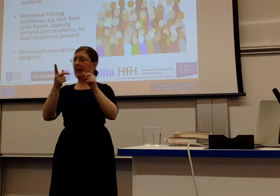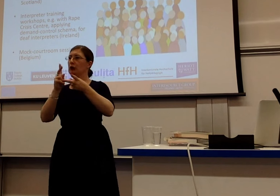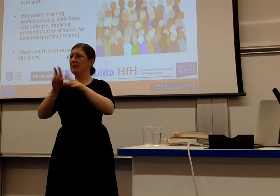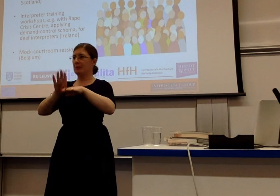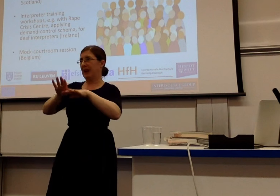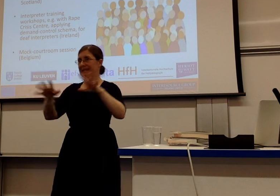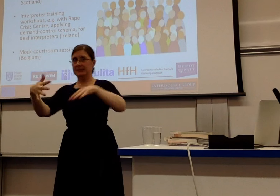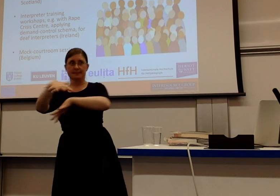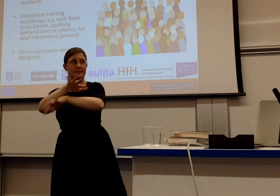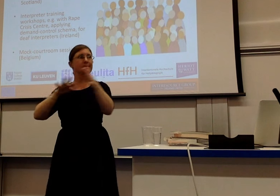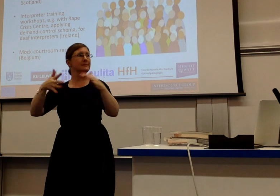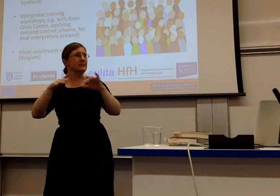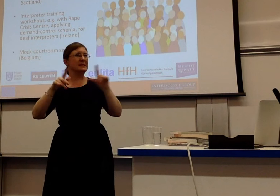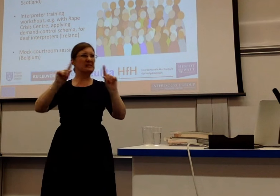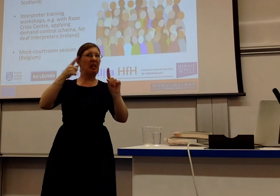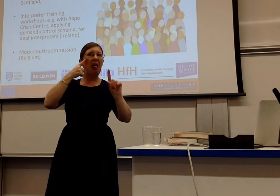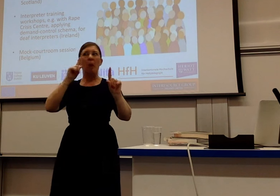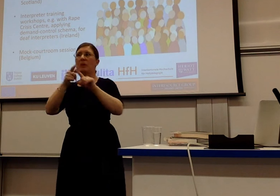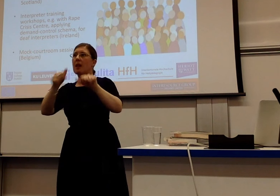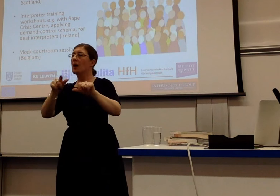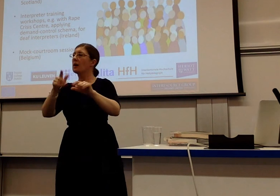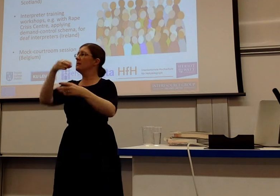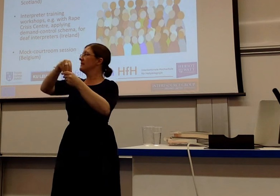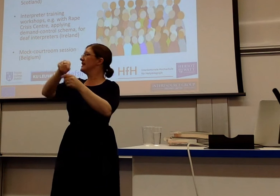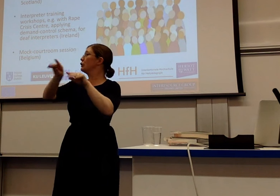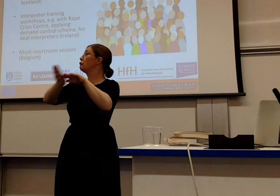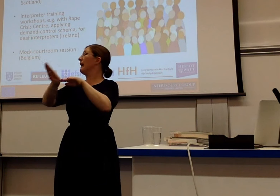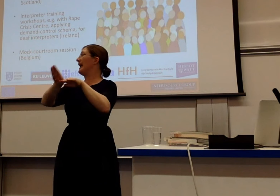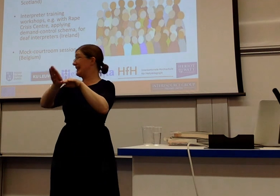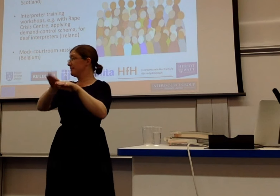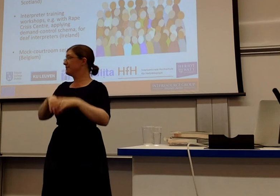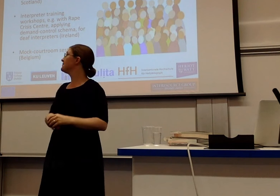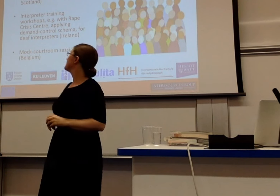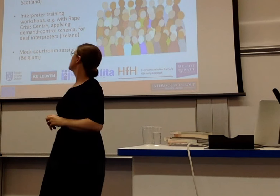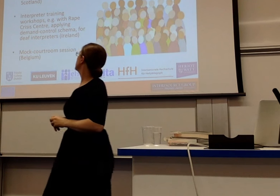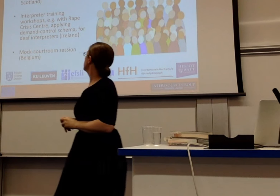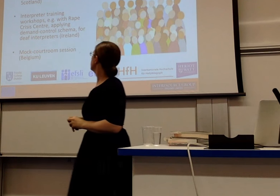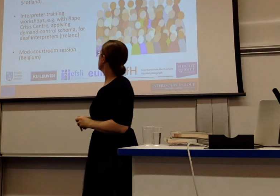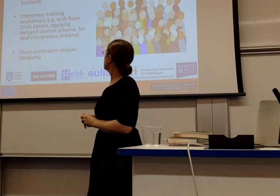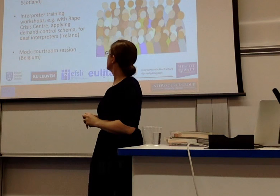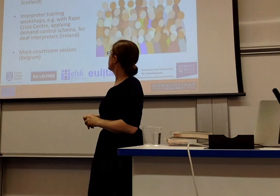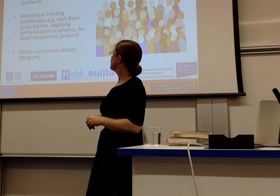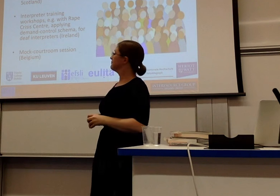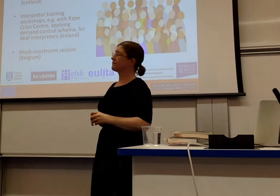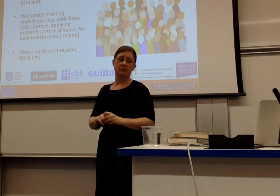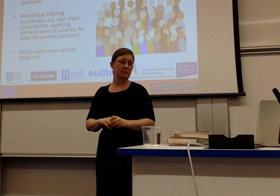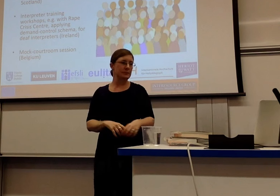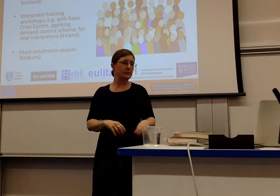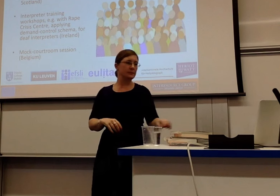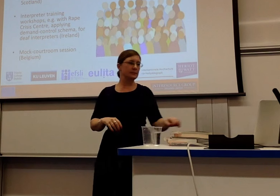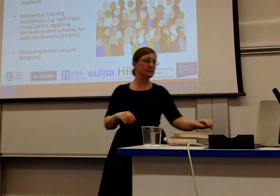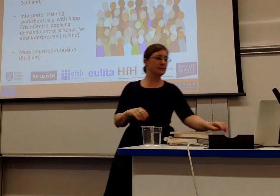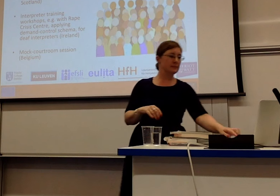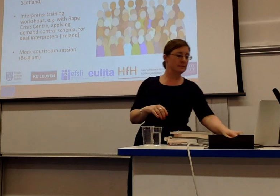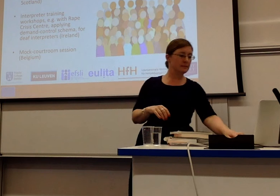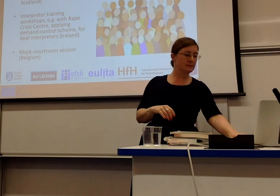session. They have interpreters practicing, and they're working on to get interpreters the experience of working in a courtroom as part of their training.